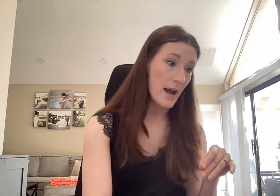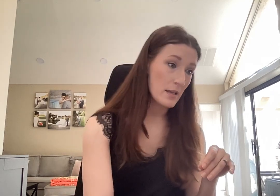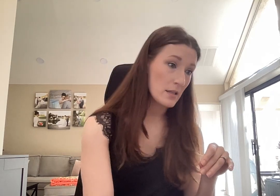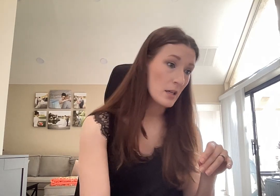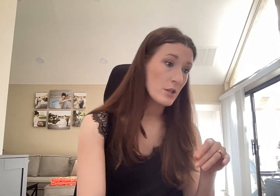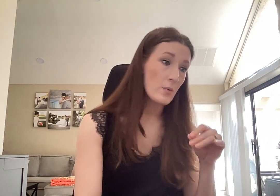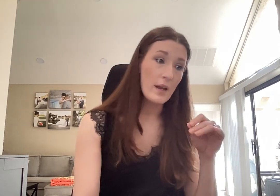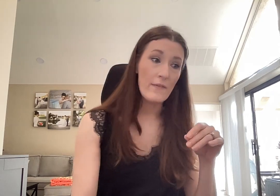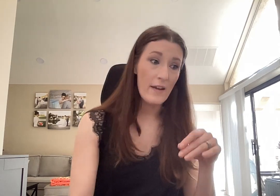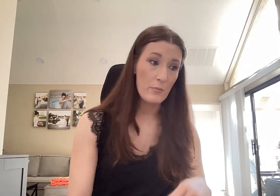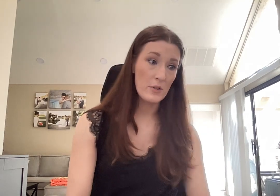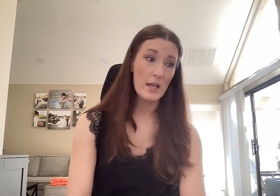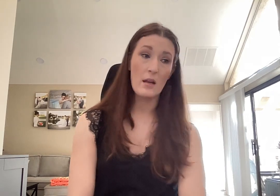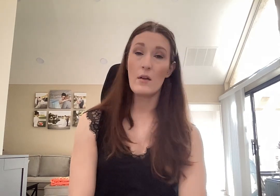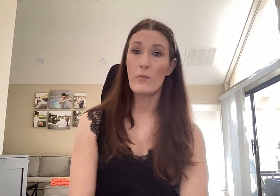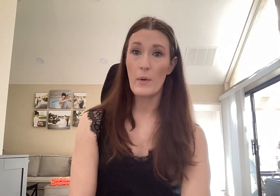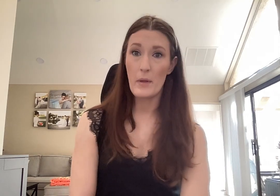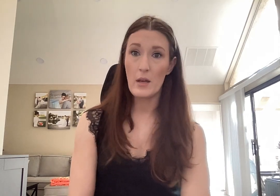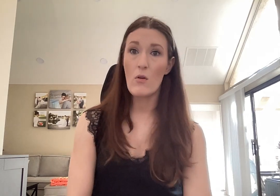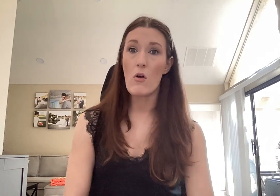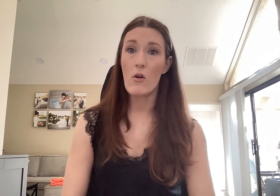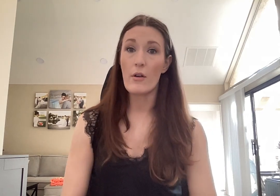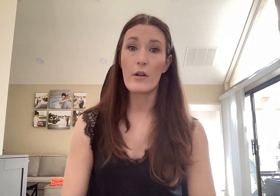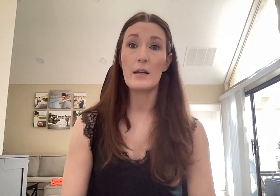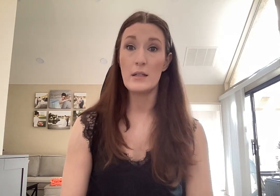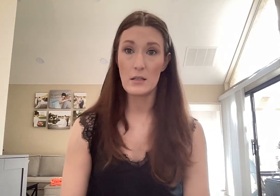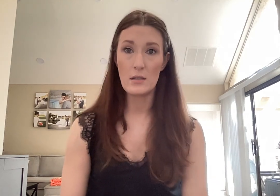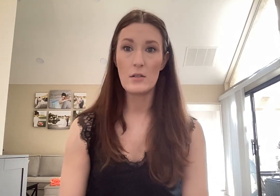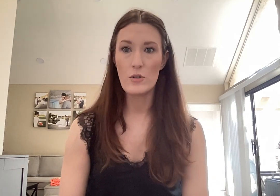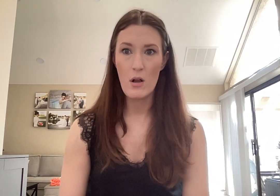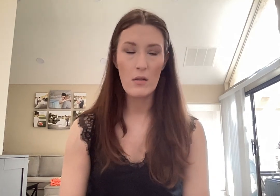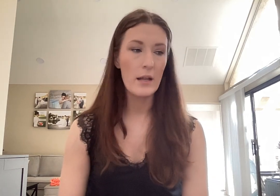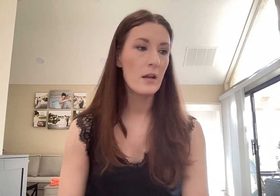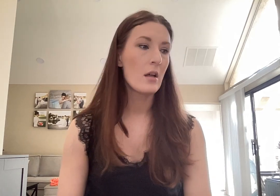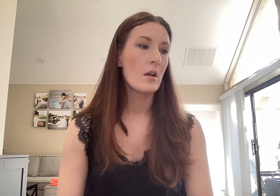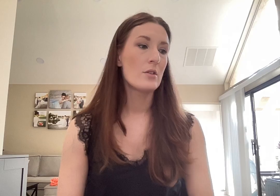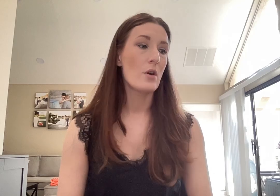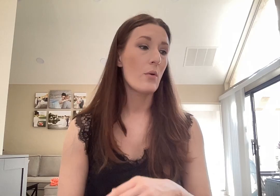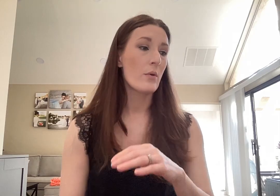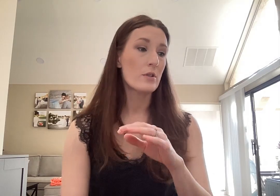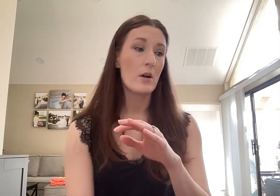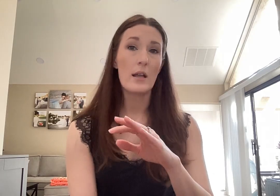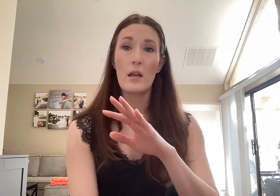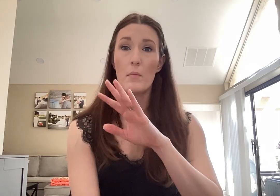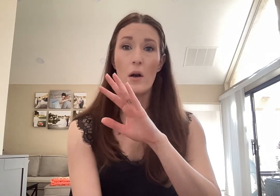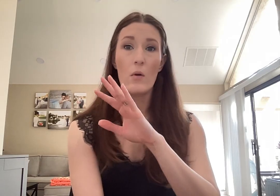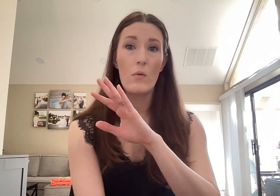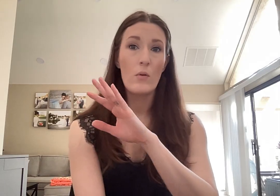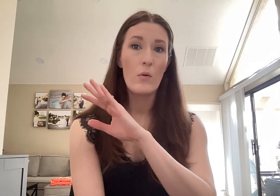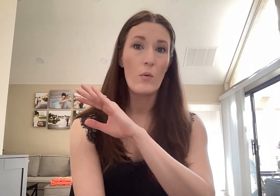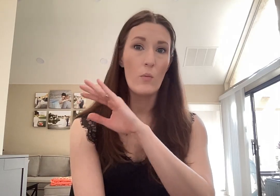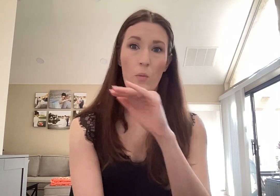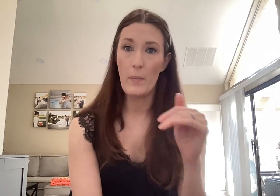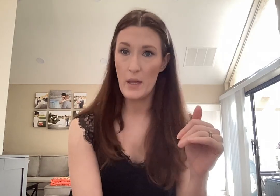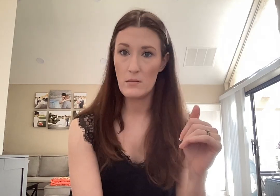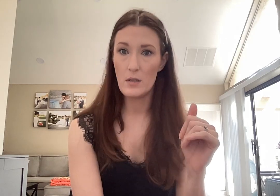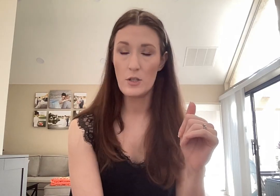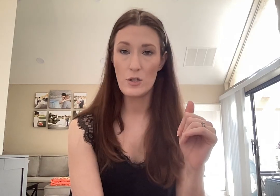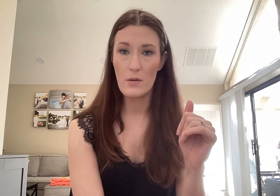fact, 25% of women are addicted to chocolate. So we're talking about women in general.